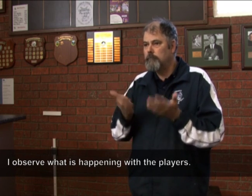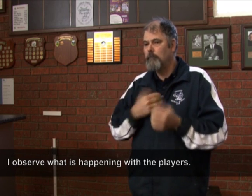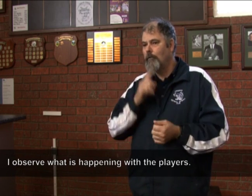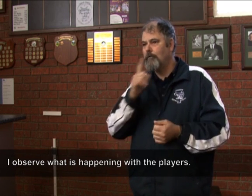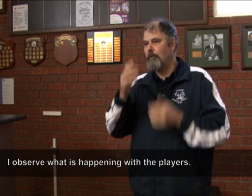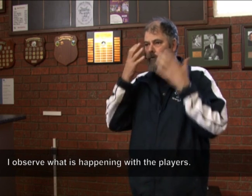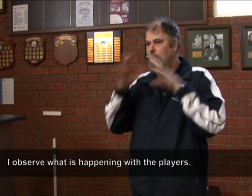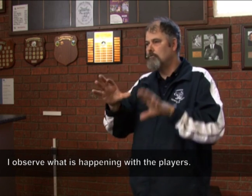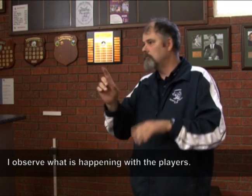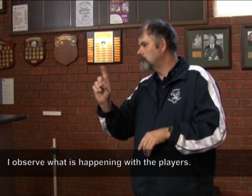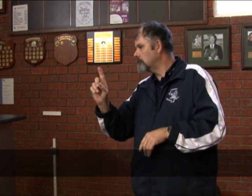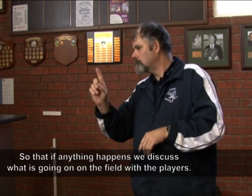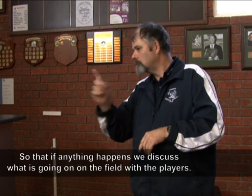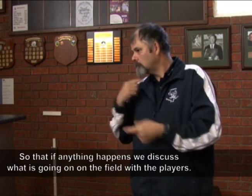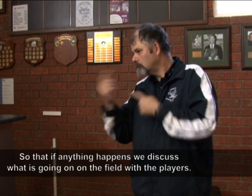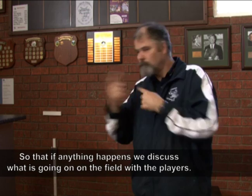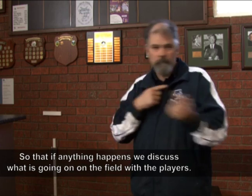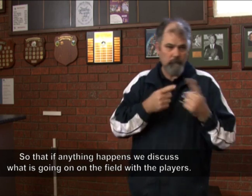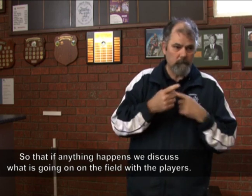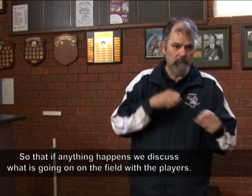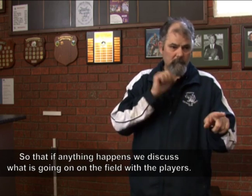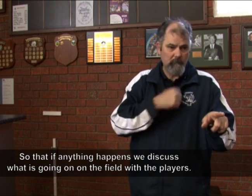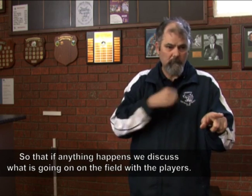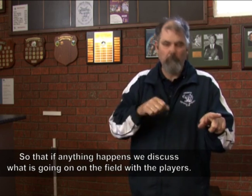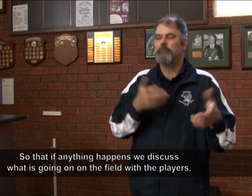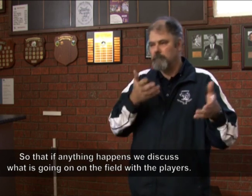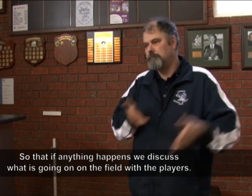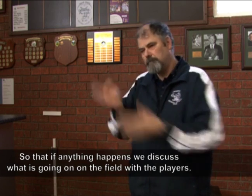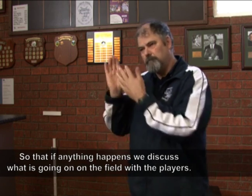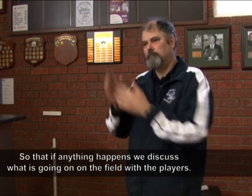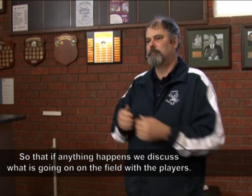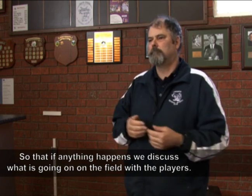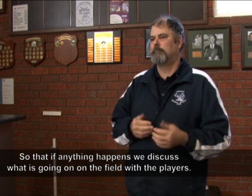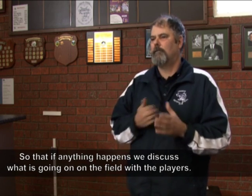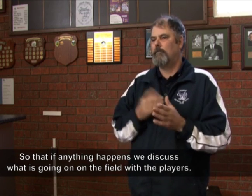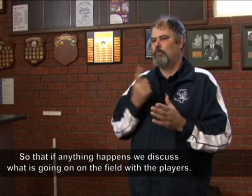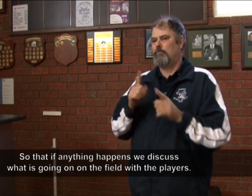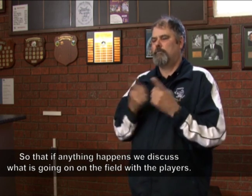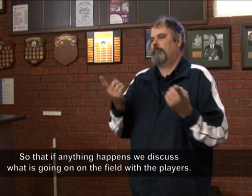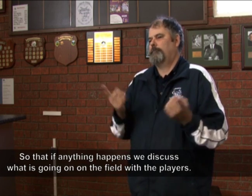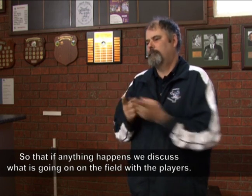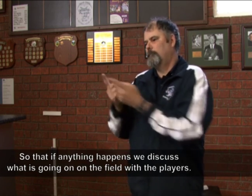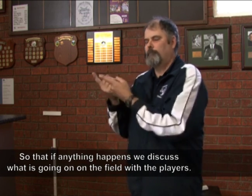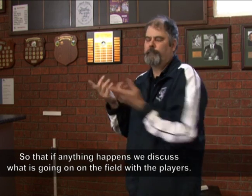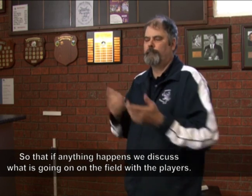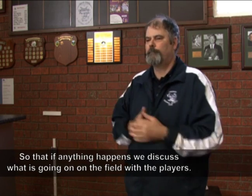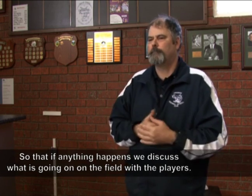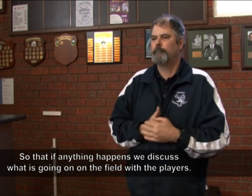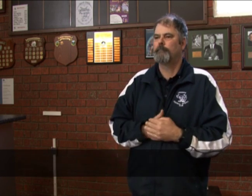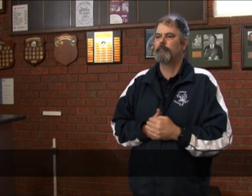with players. So if anything happens, we discuss what's going on the field as well with the players. Yep, have a look at what they're